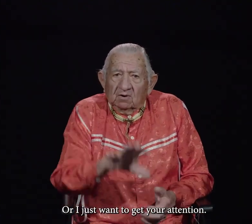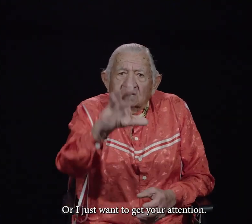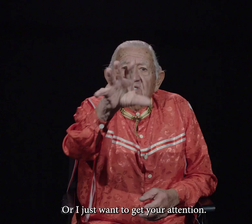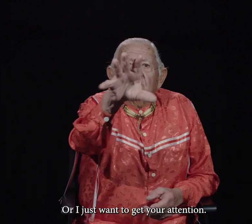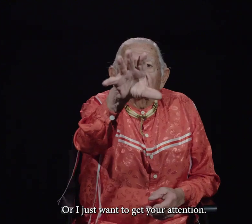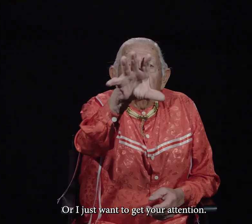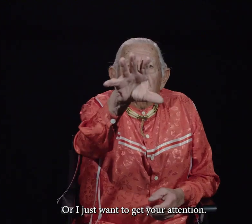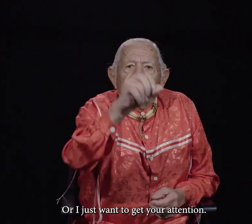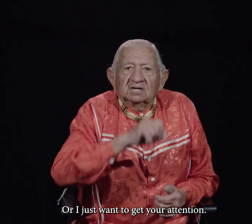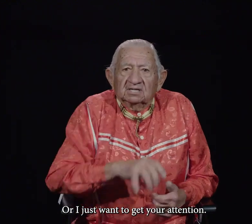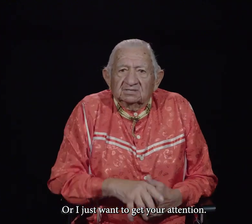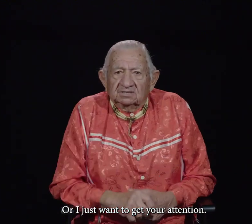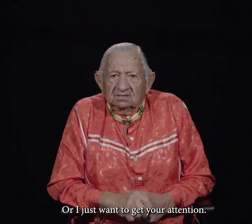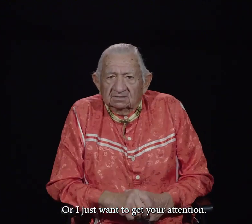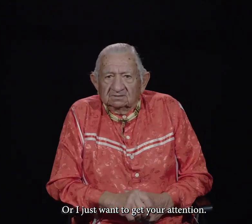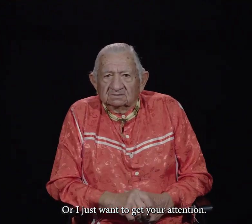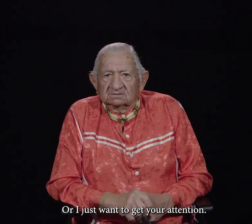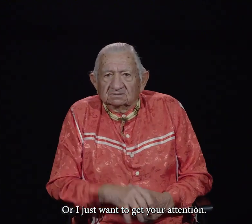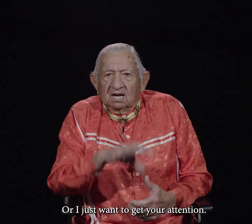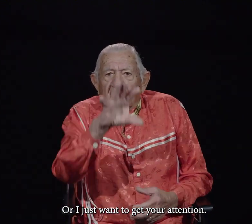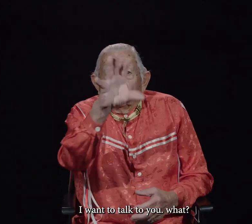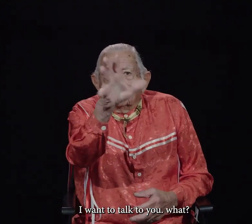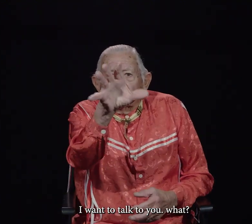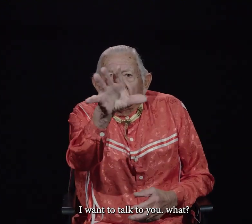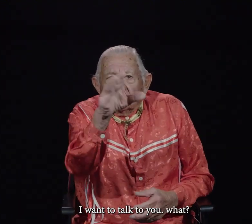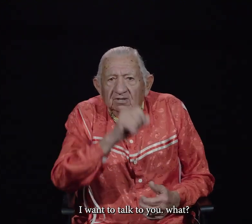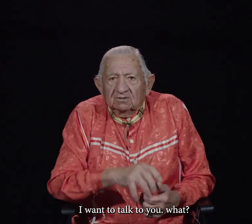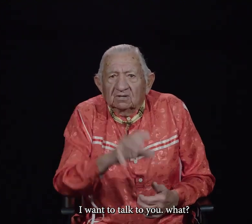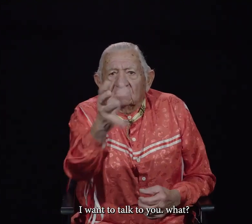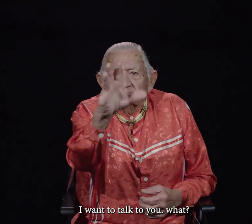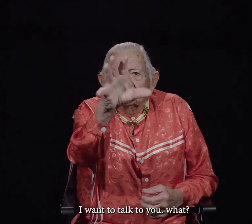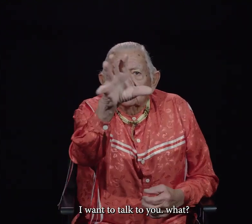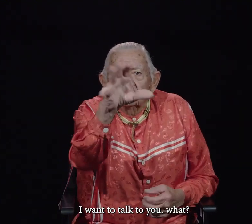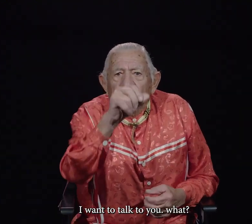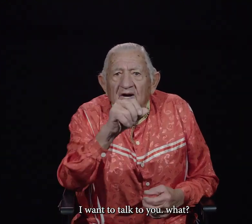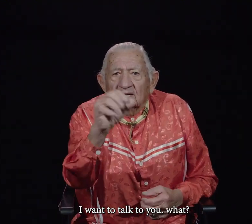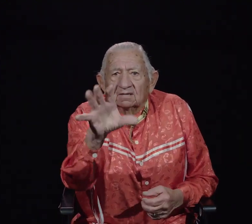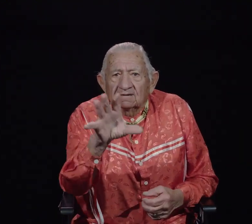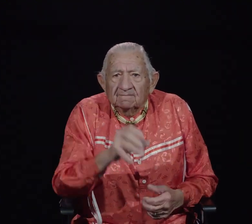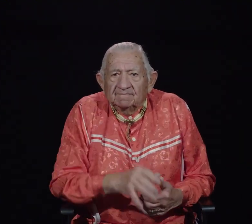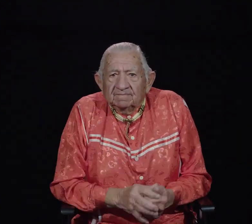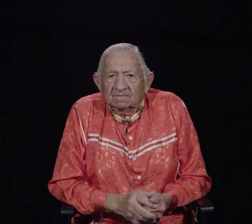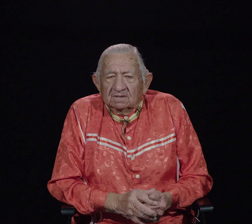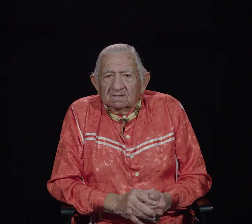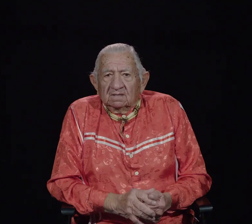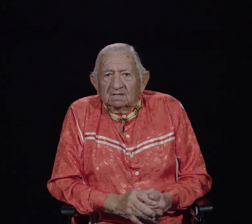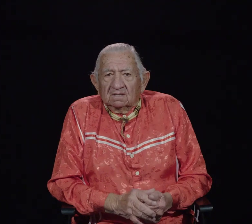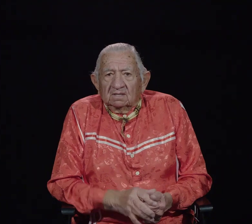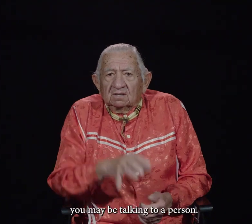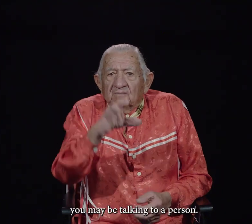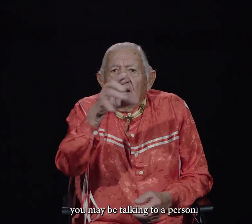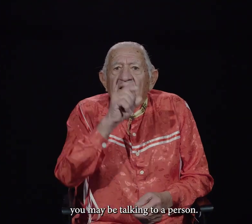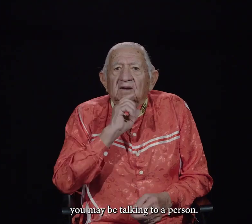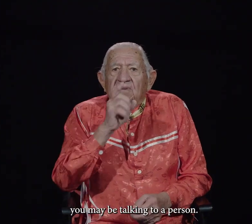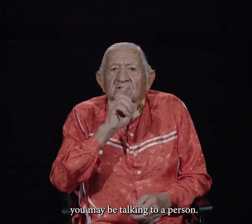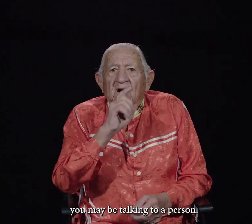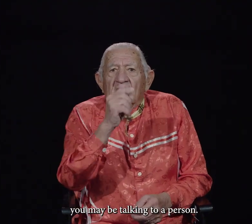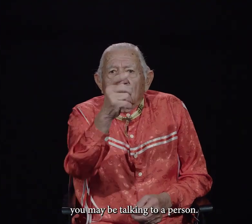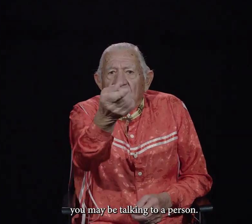I just want to get your attention. I want to talk to you. What? You may be talking to